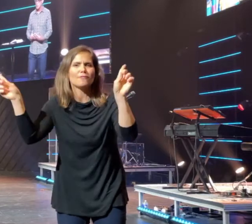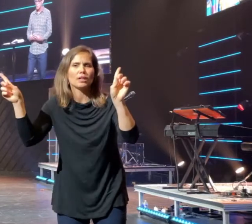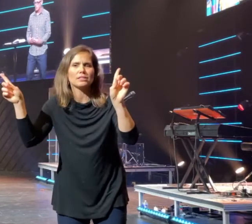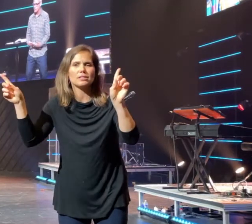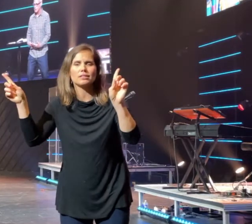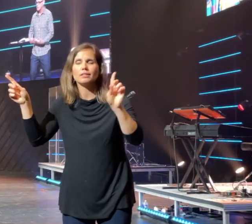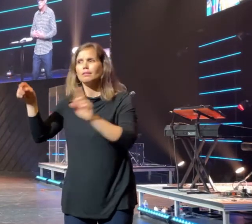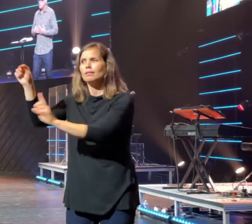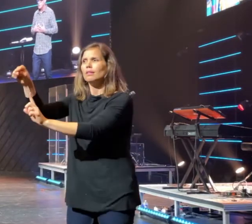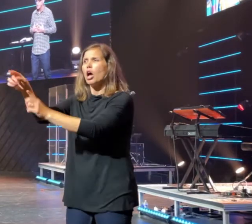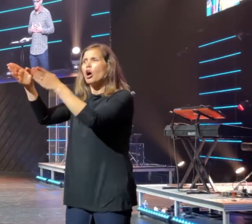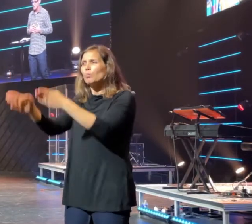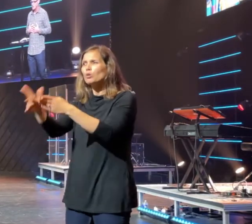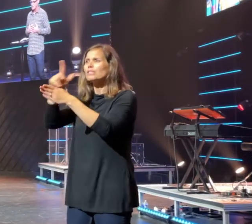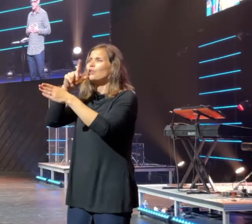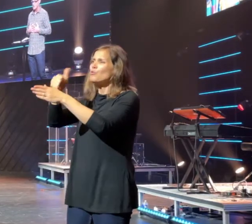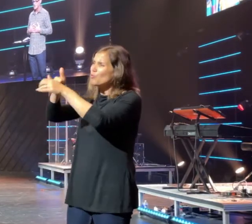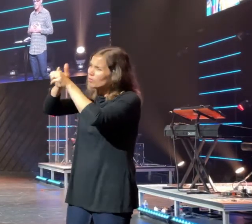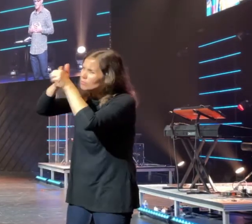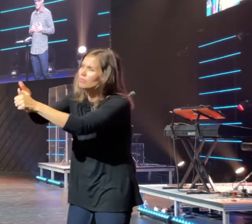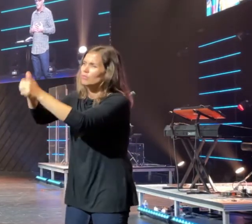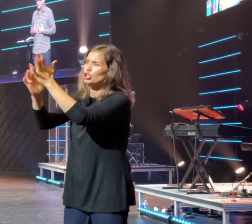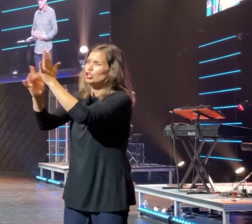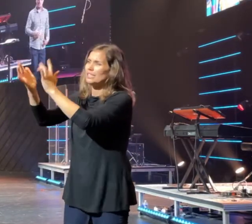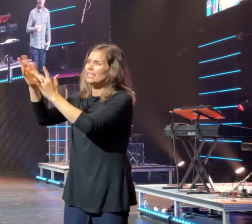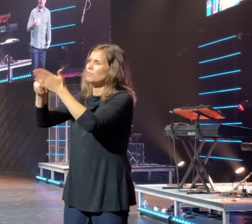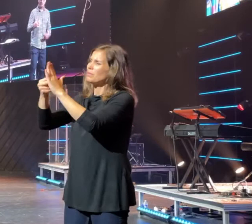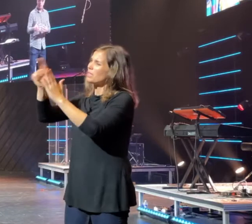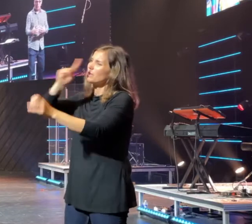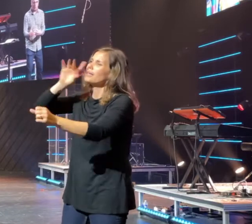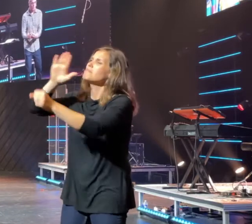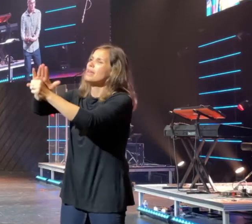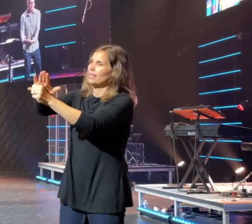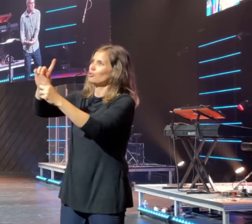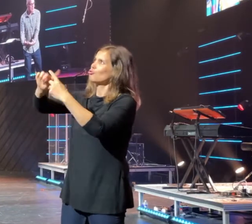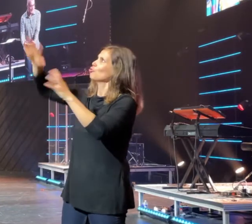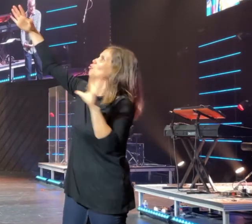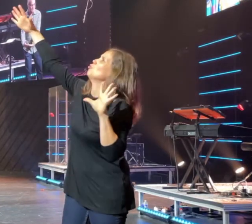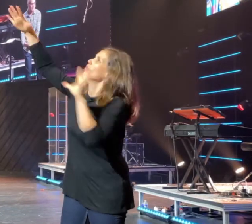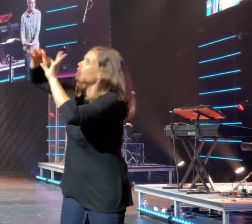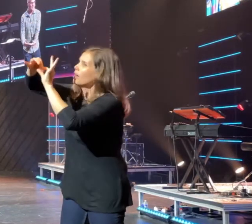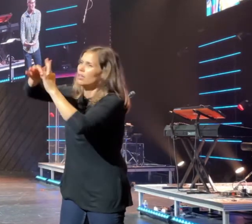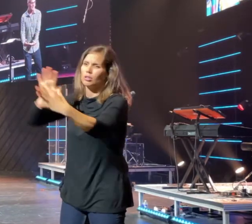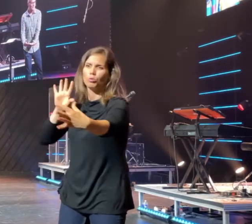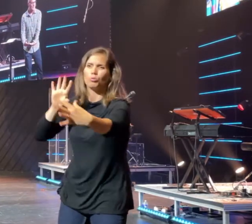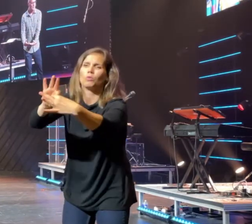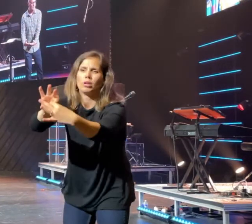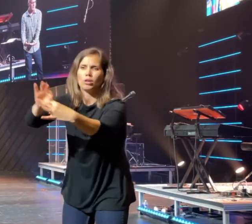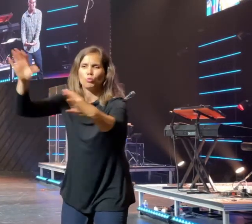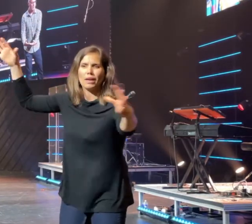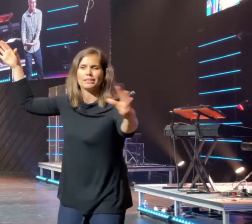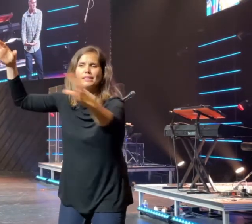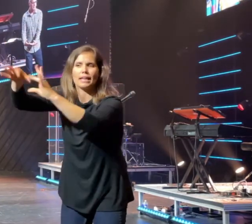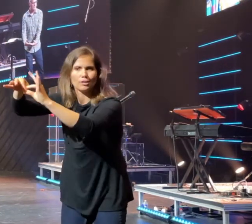more fully to my own reconciliation. And I thought, if Paul the Apostle could be